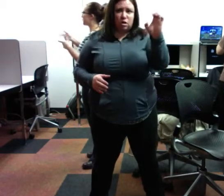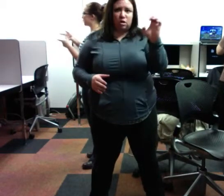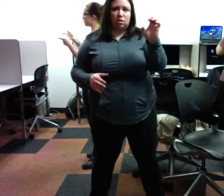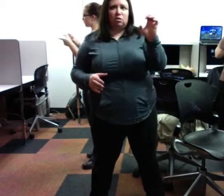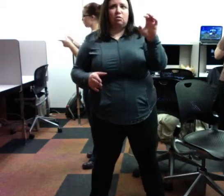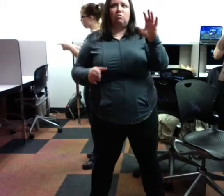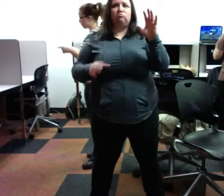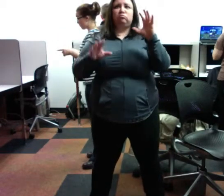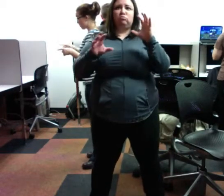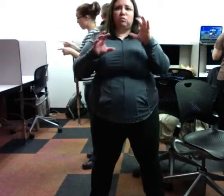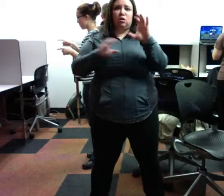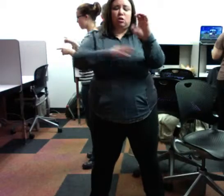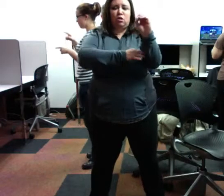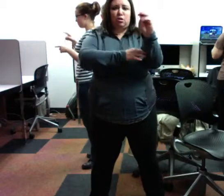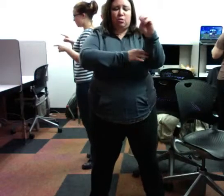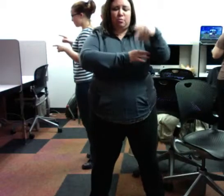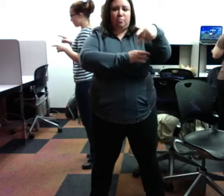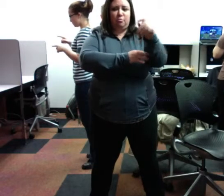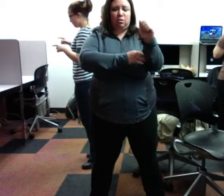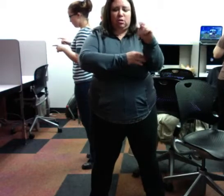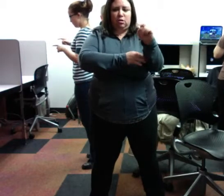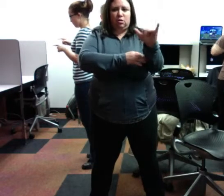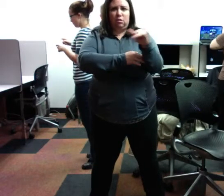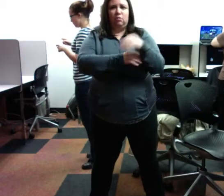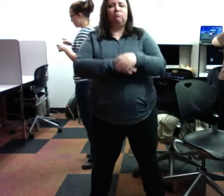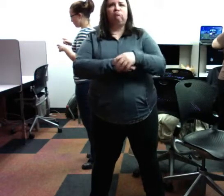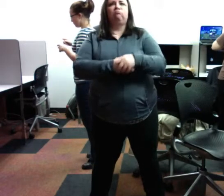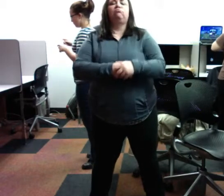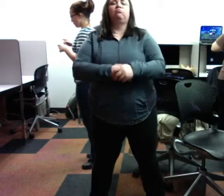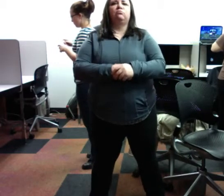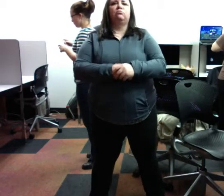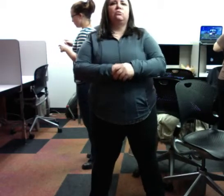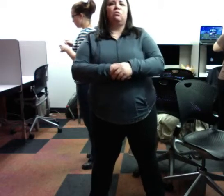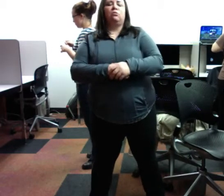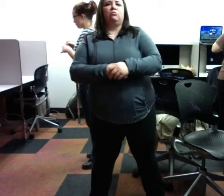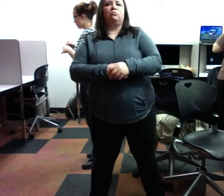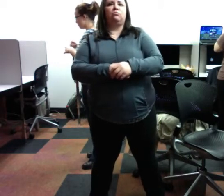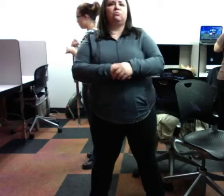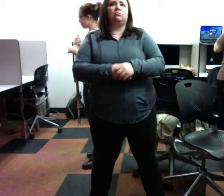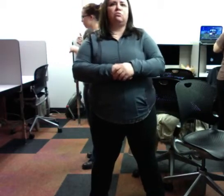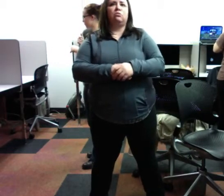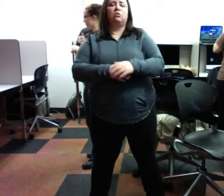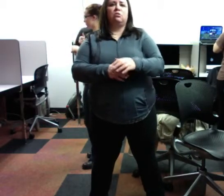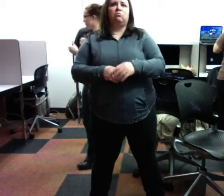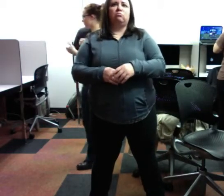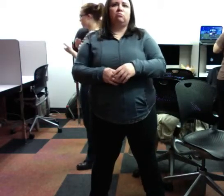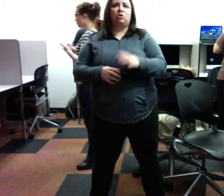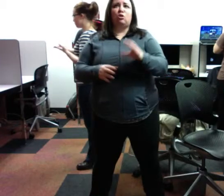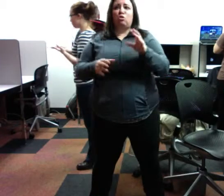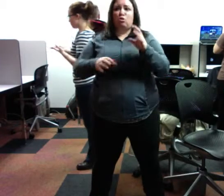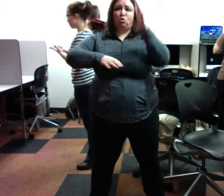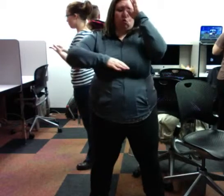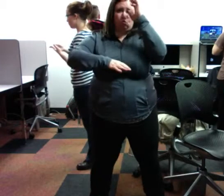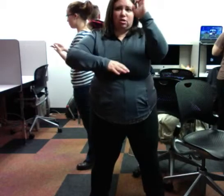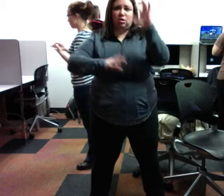the Macintosh, a year earlier, and I just turned 30. And then I got fired. How can you get fired